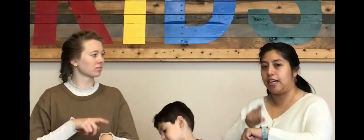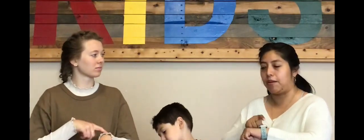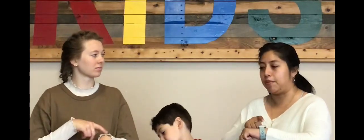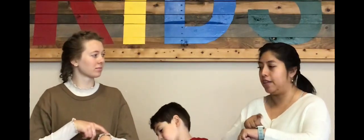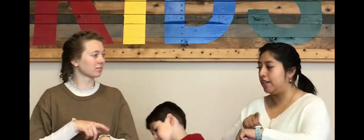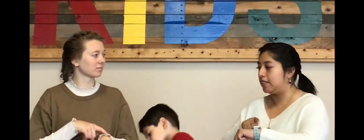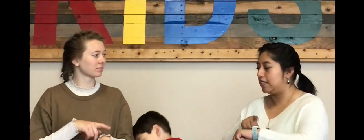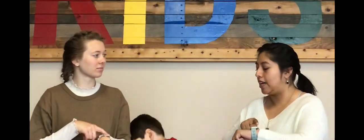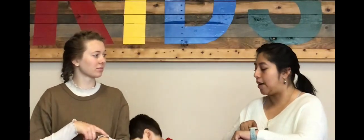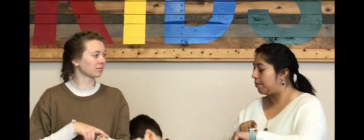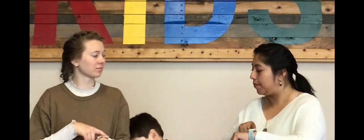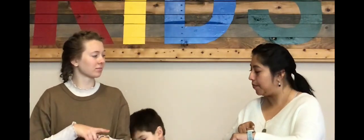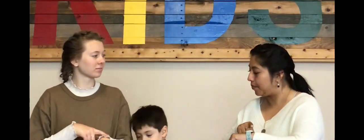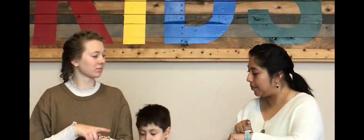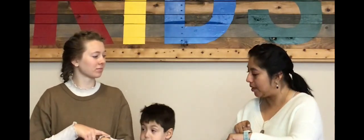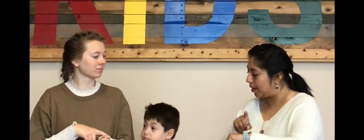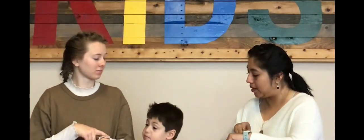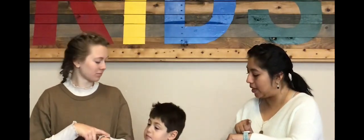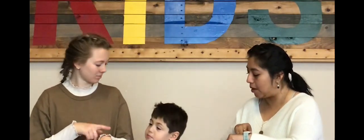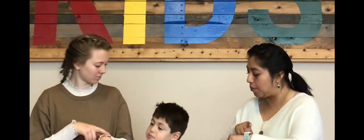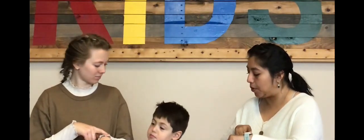time. Time. Tiempo.